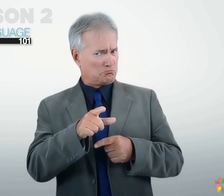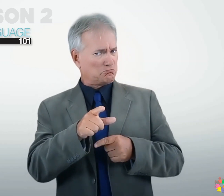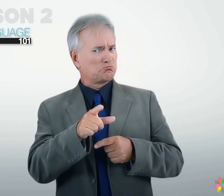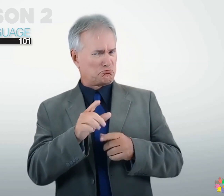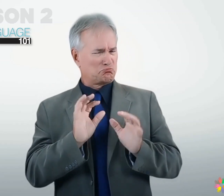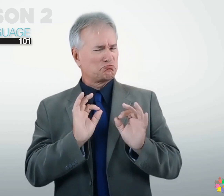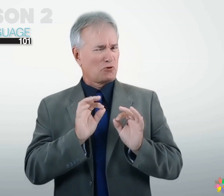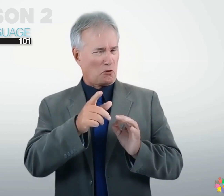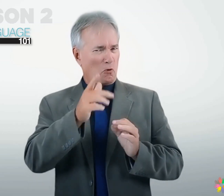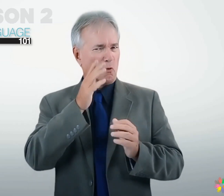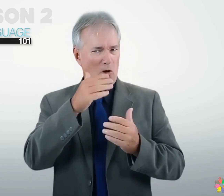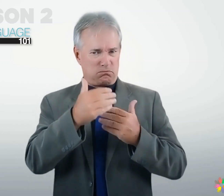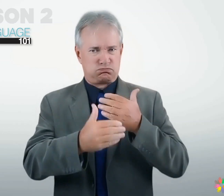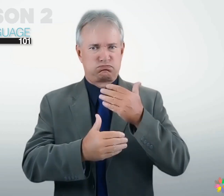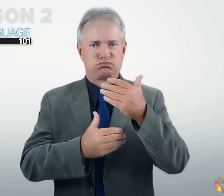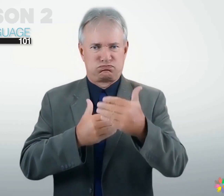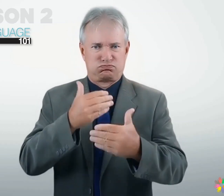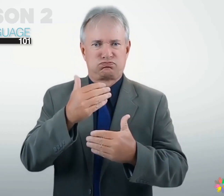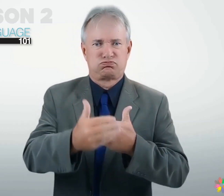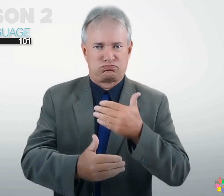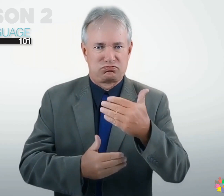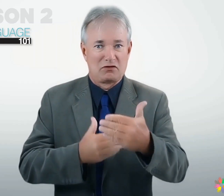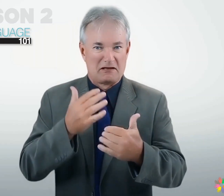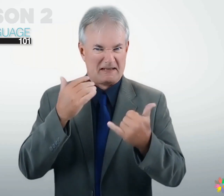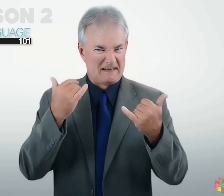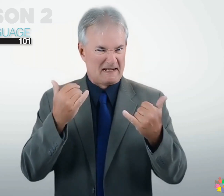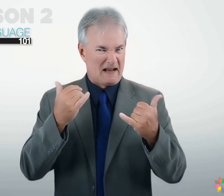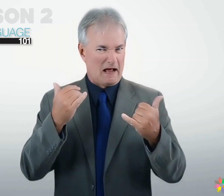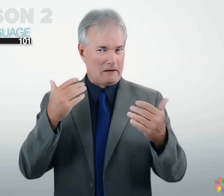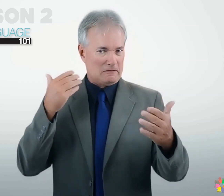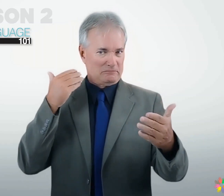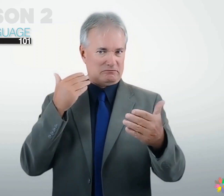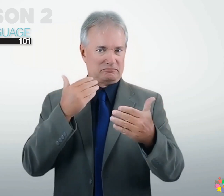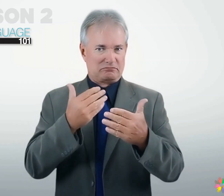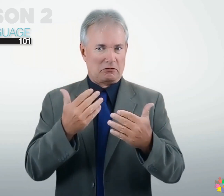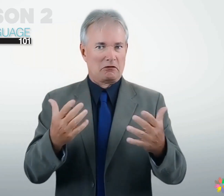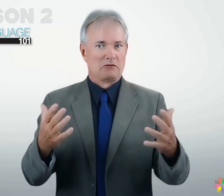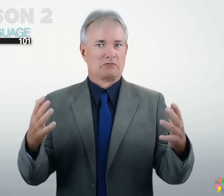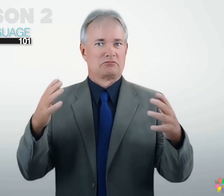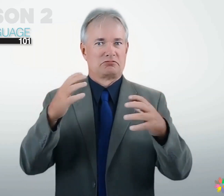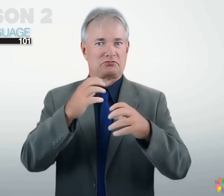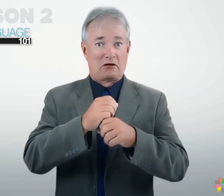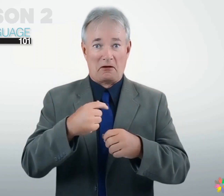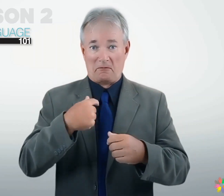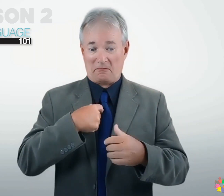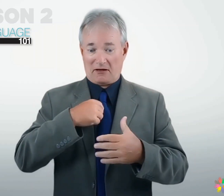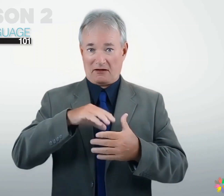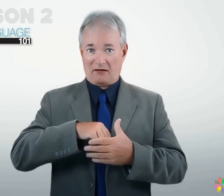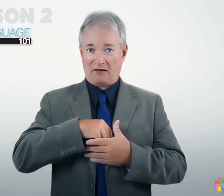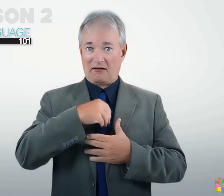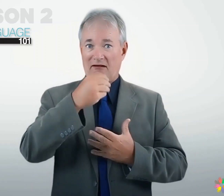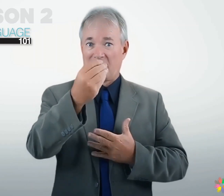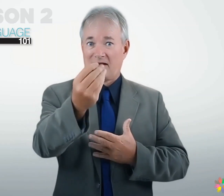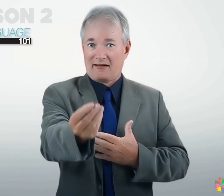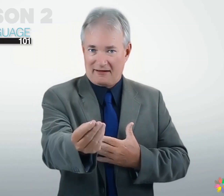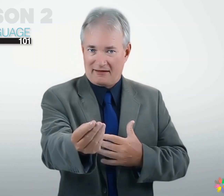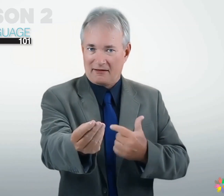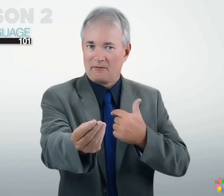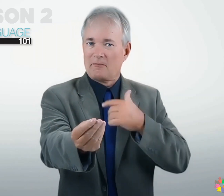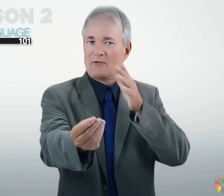It's going to take some work on your part. You will advance and progress. There's a lot of information, but don't